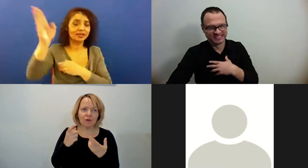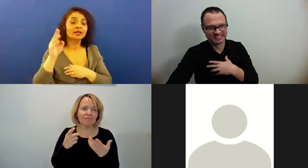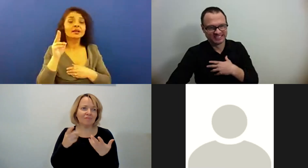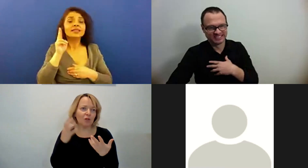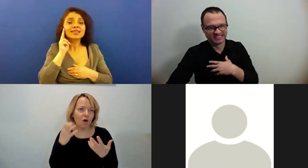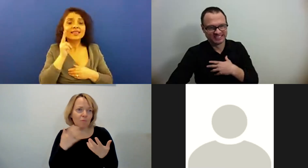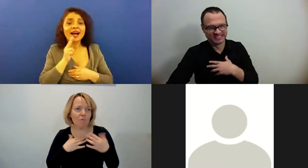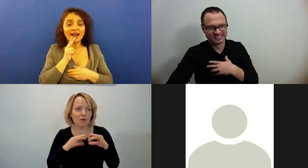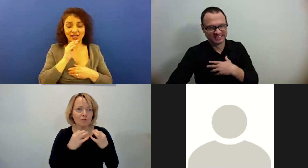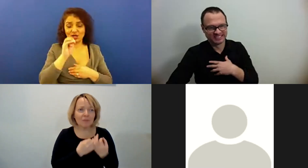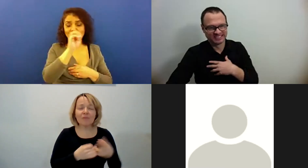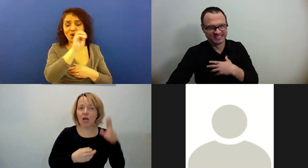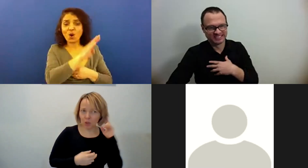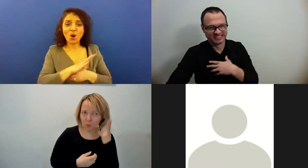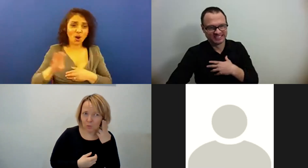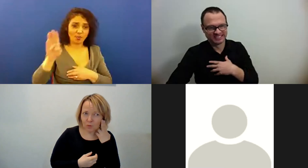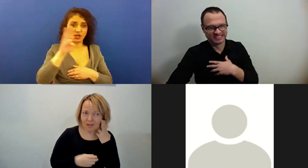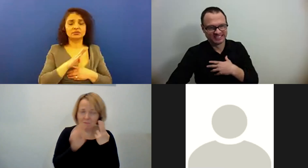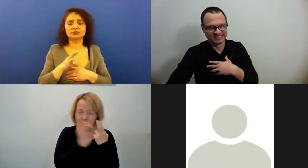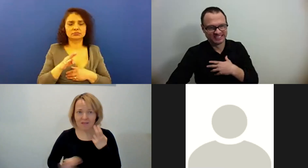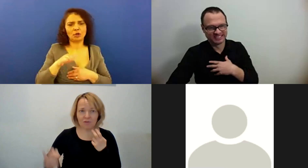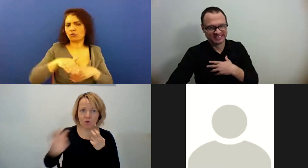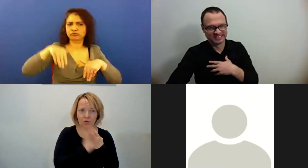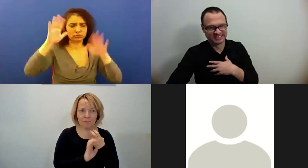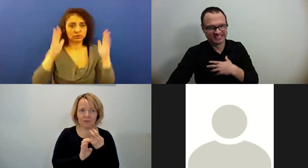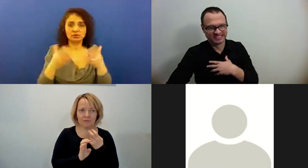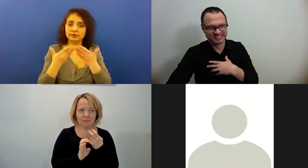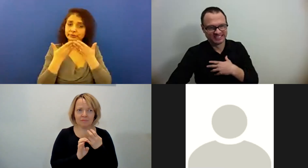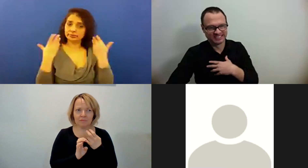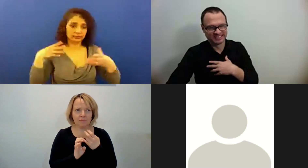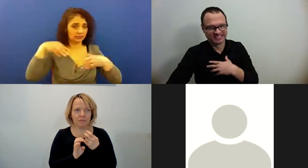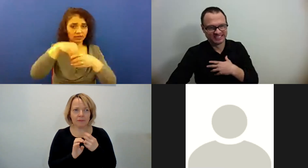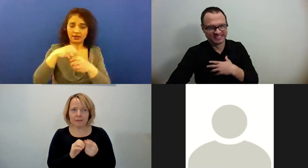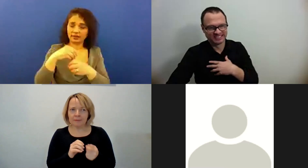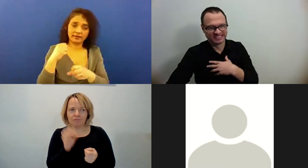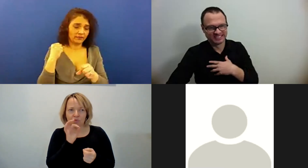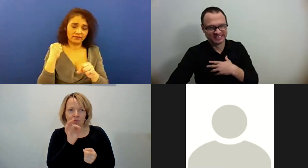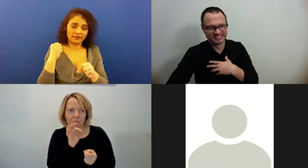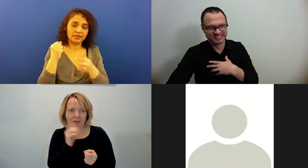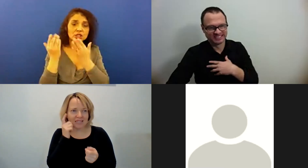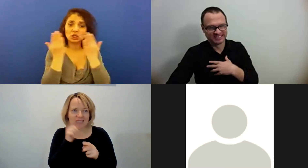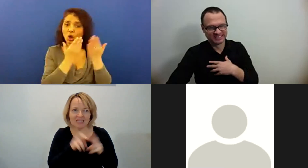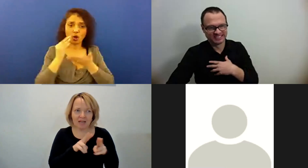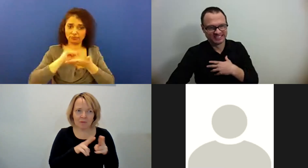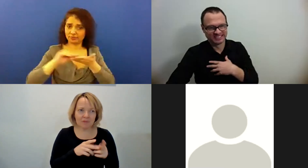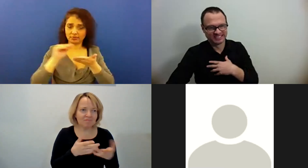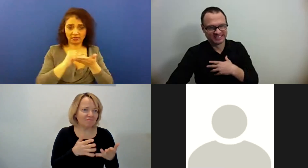so the deaf Roma kids can be enrolled in schools, get access to a language, to